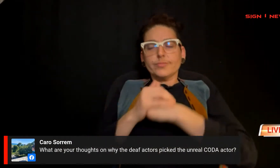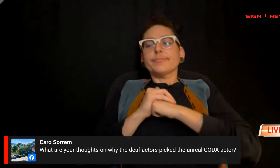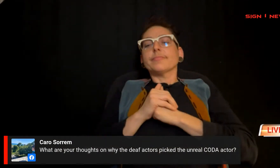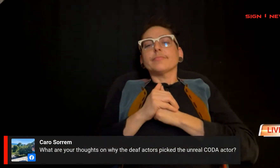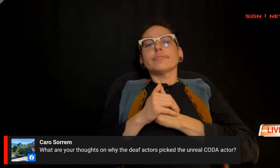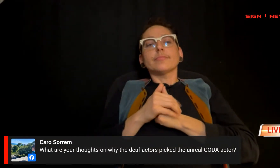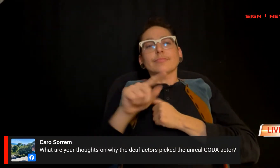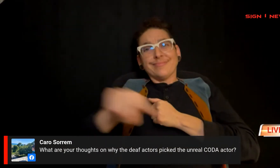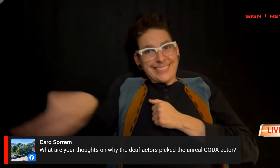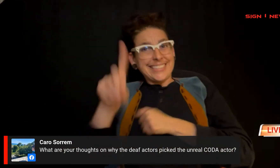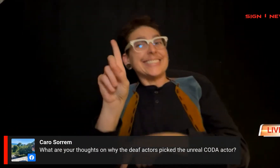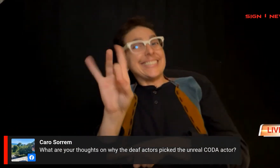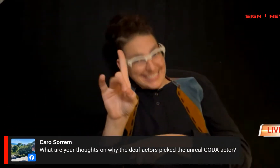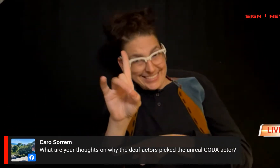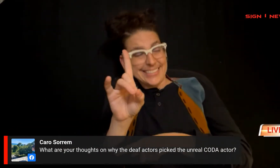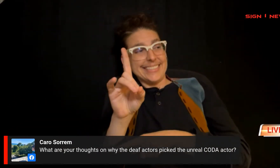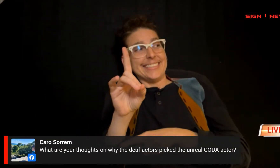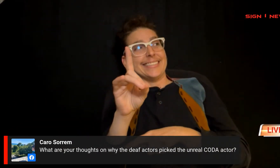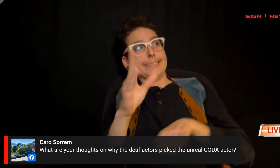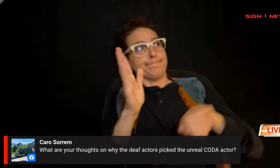If they had picked a deaf actor, that would have been fantastic.